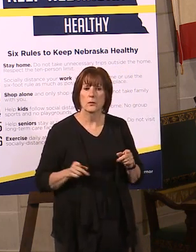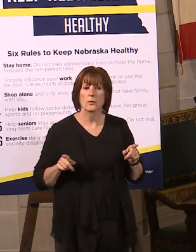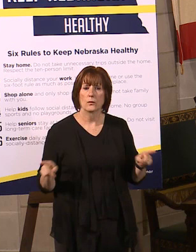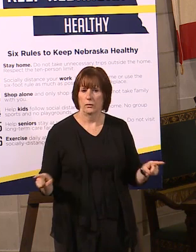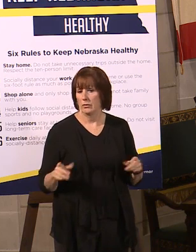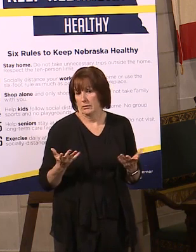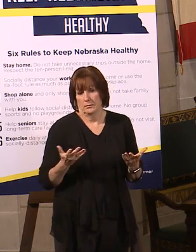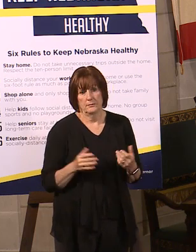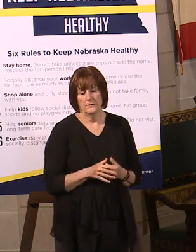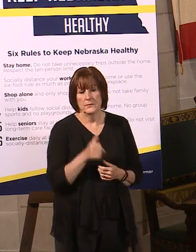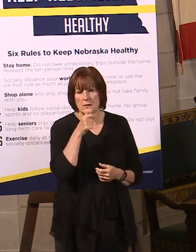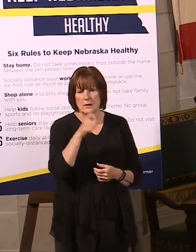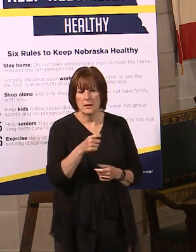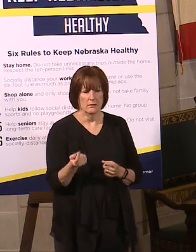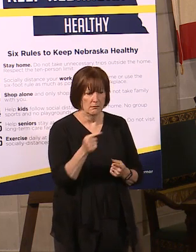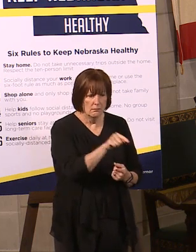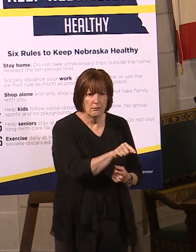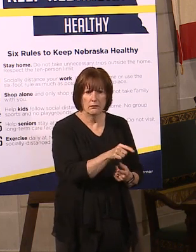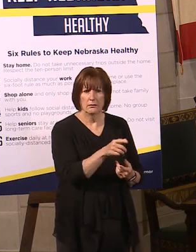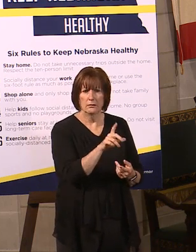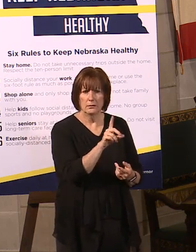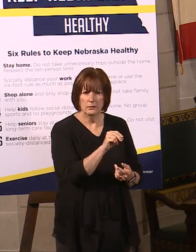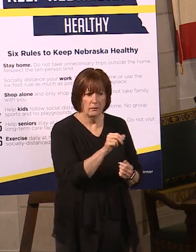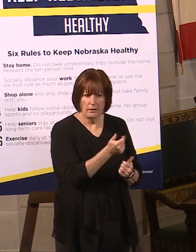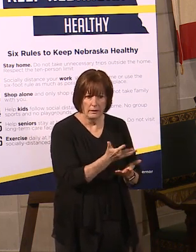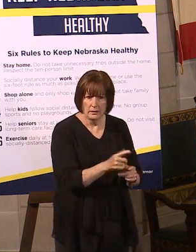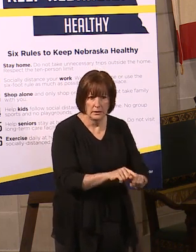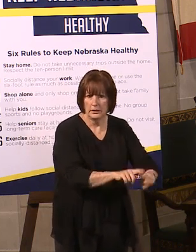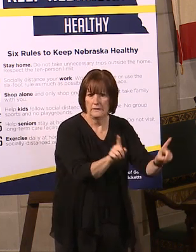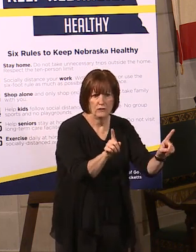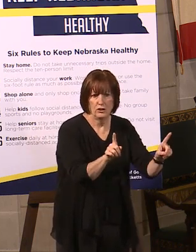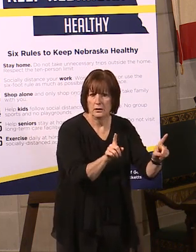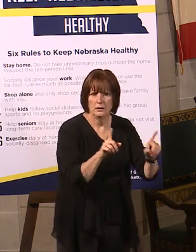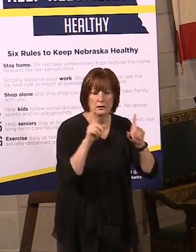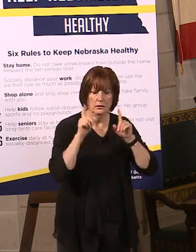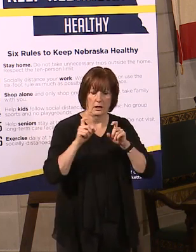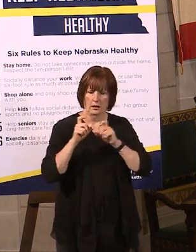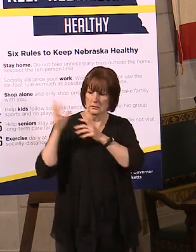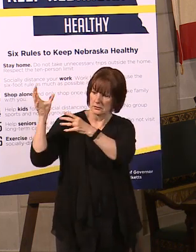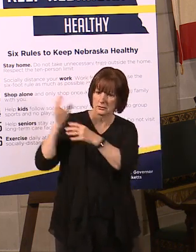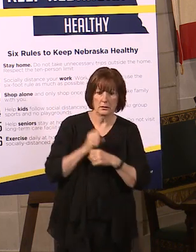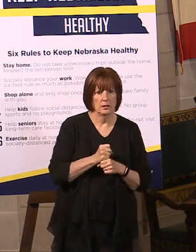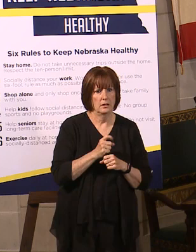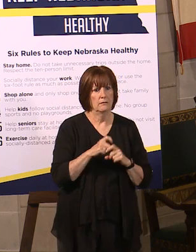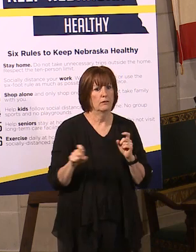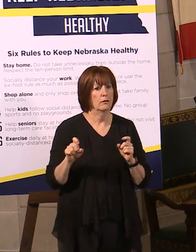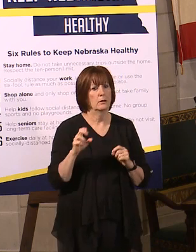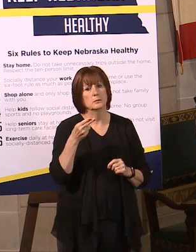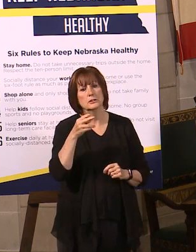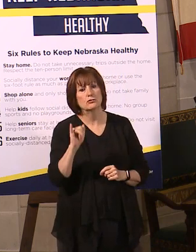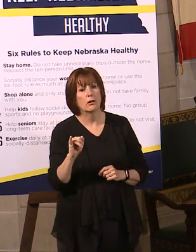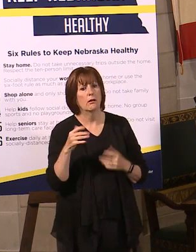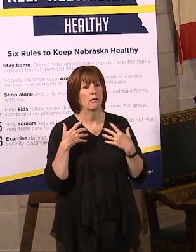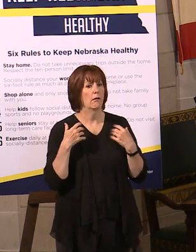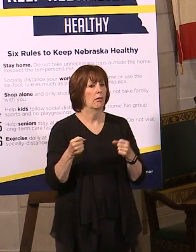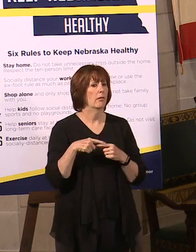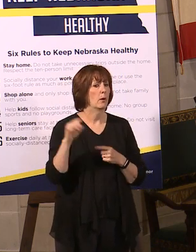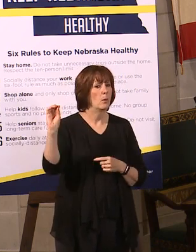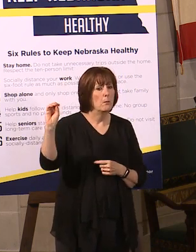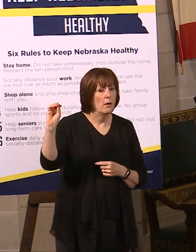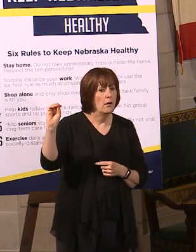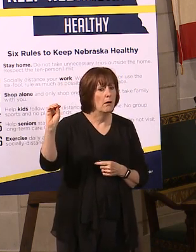So it really, you don't need to go back and do anything different from the tests that are coming in from, say, CHI Health Center in